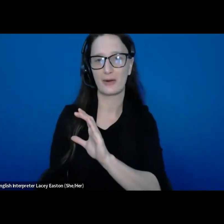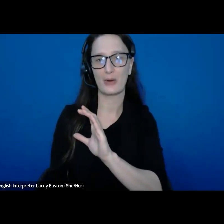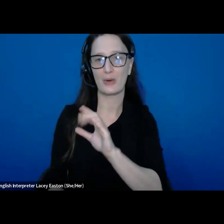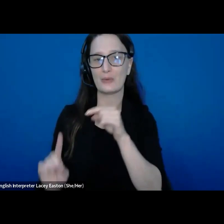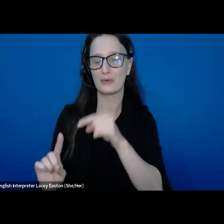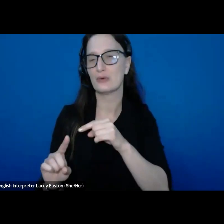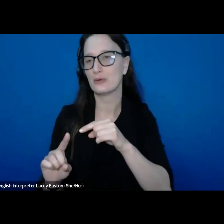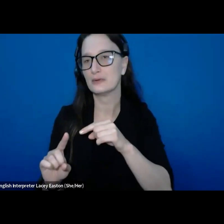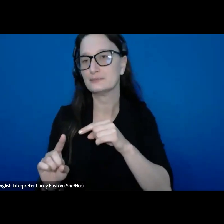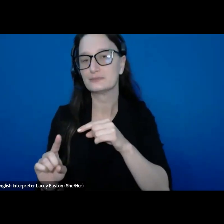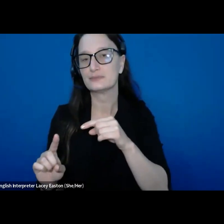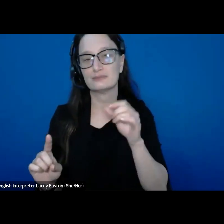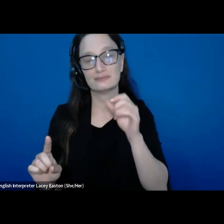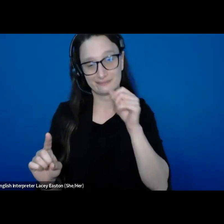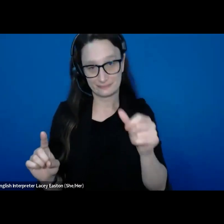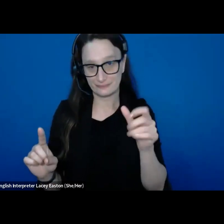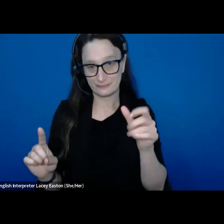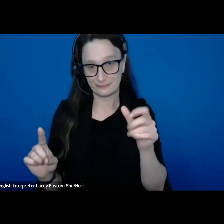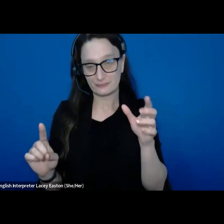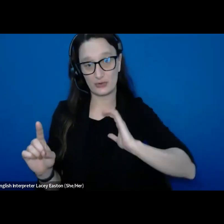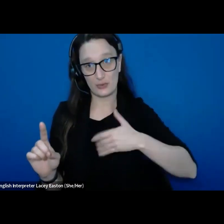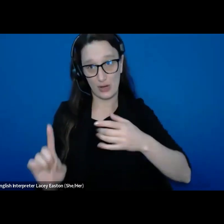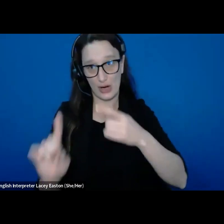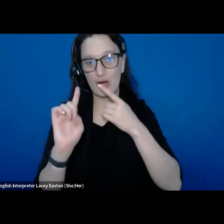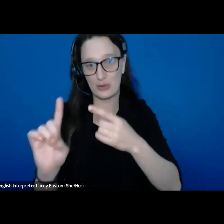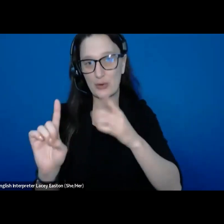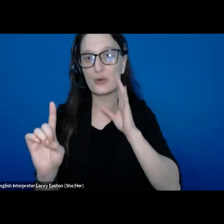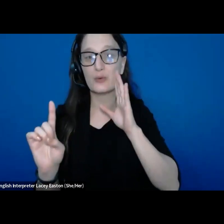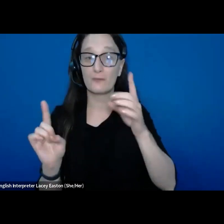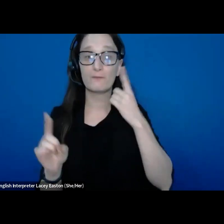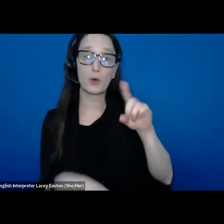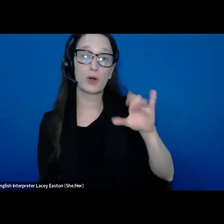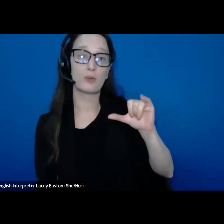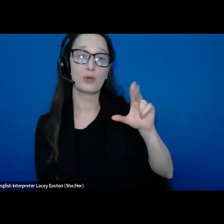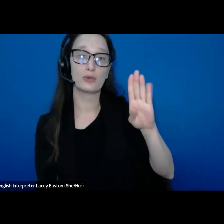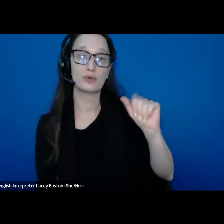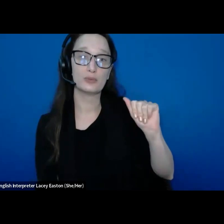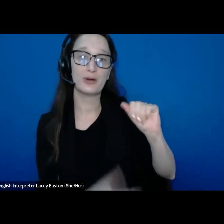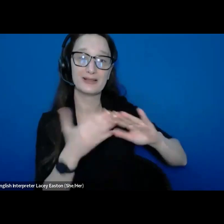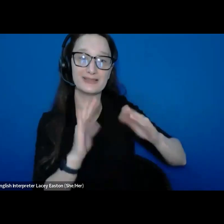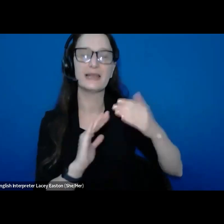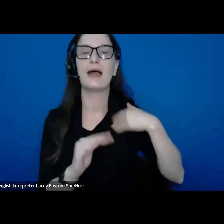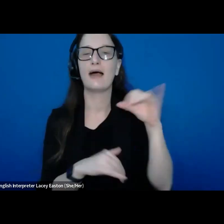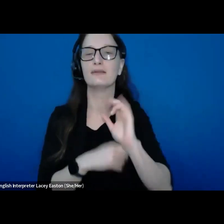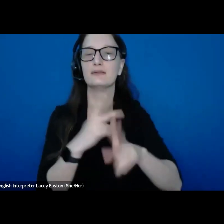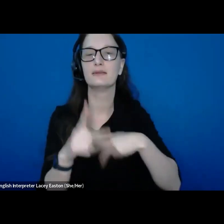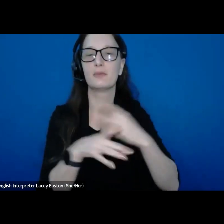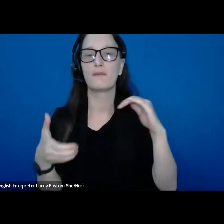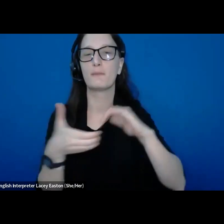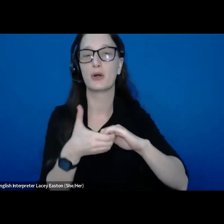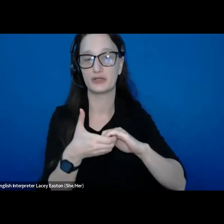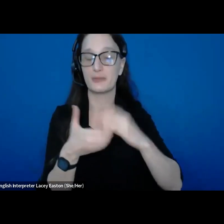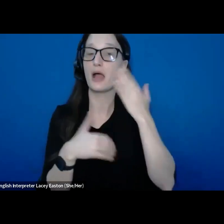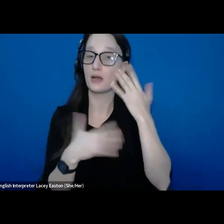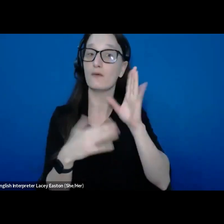Hill. I think that is what our goal is going to be for this one up in Yuba City, is to have that same type of partnership. I know they're going to have a booth there as